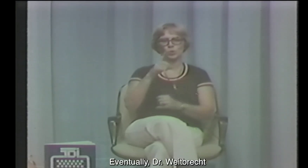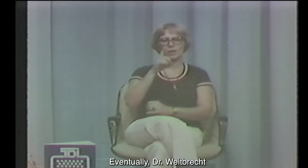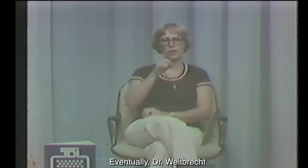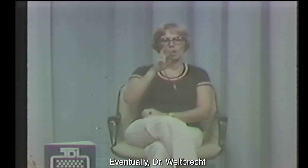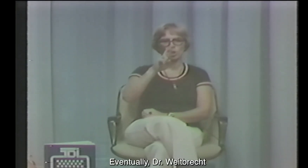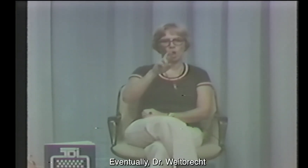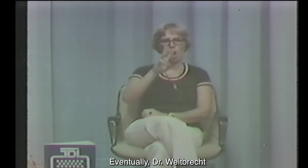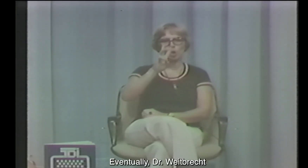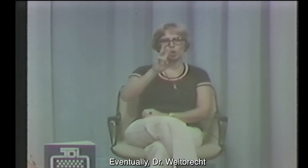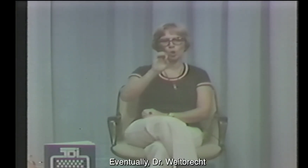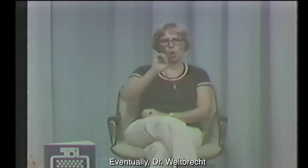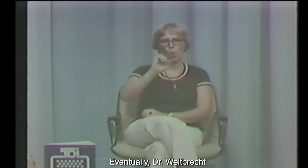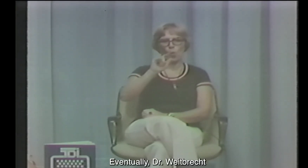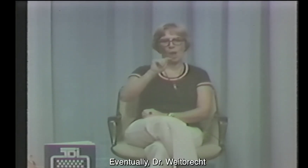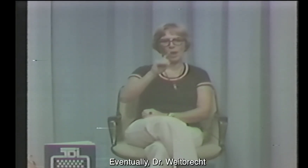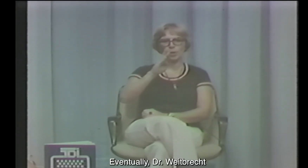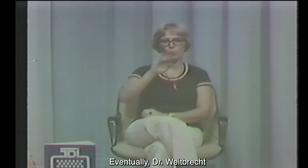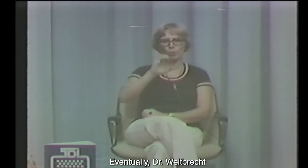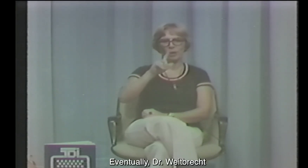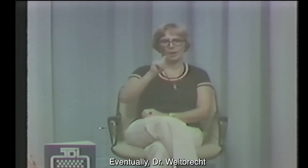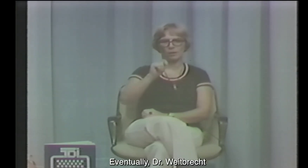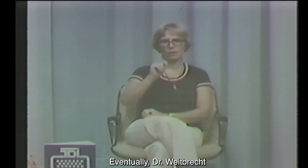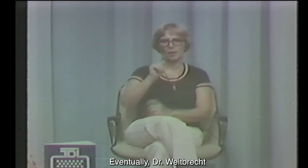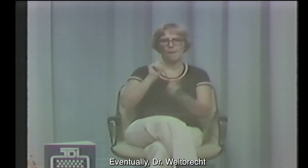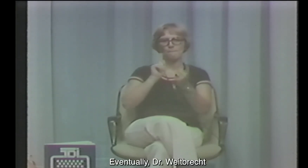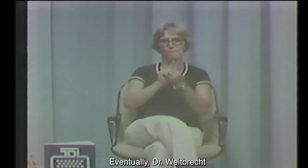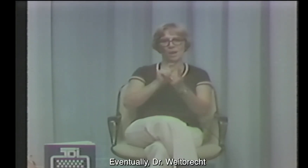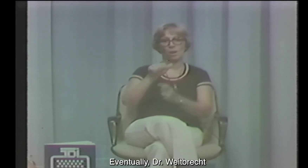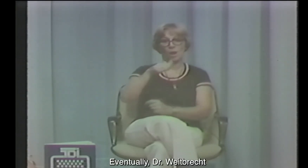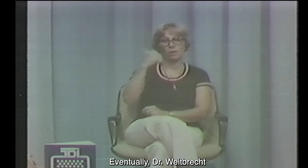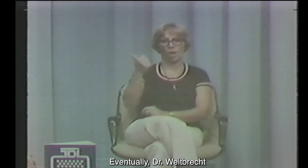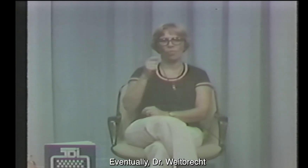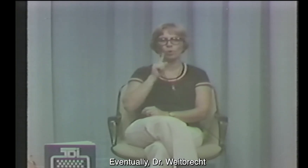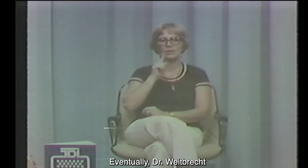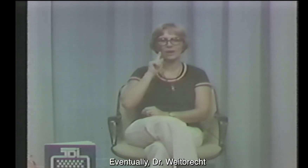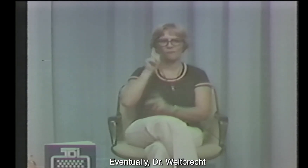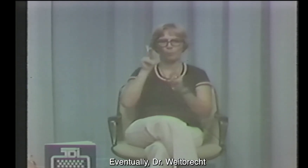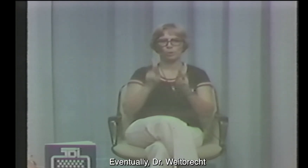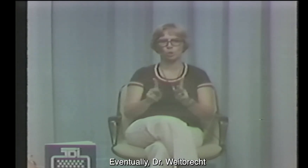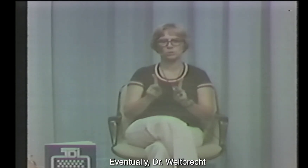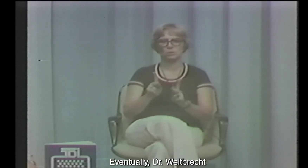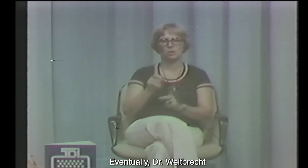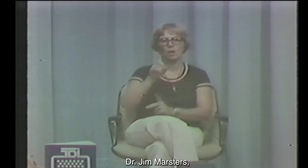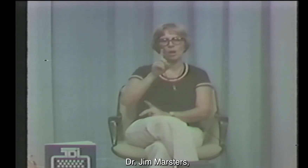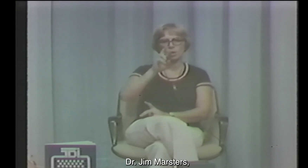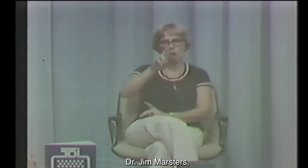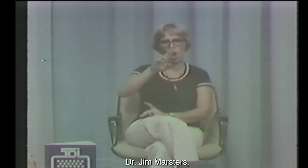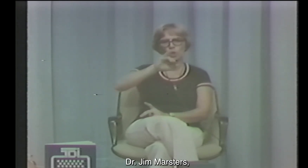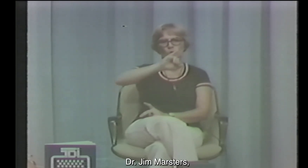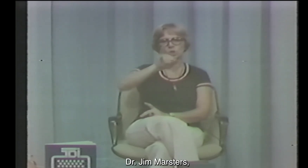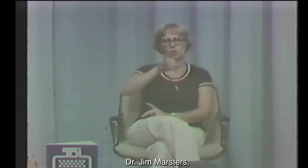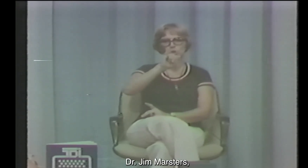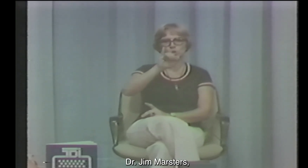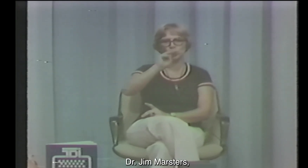Eventually, Dr. Whitebreast met another deaf person, Dr.